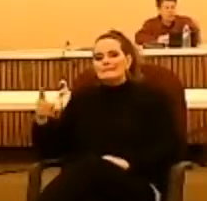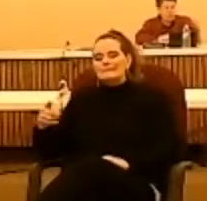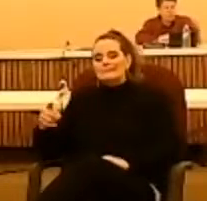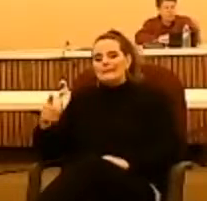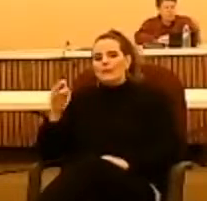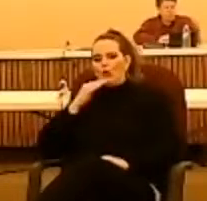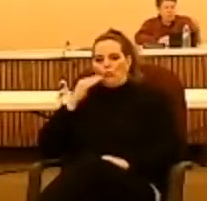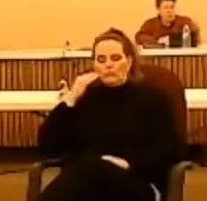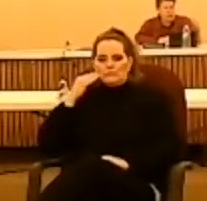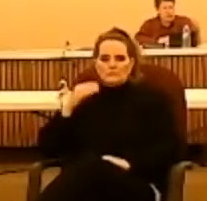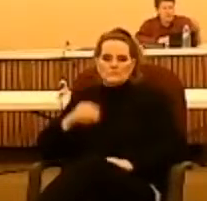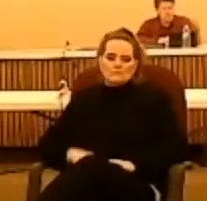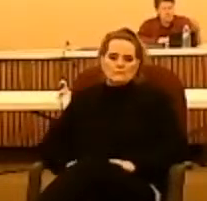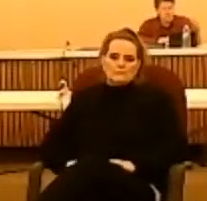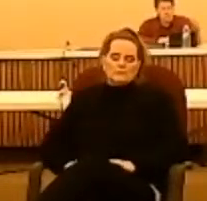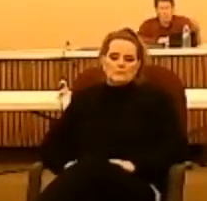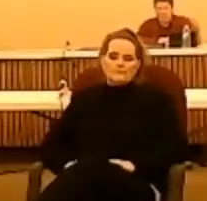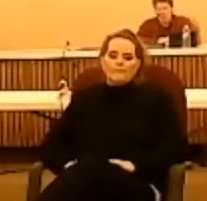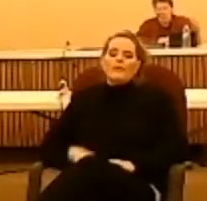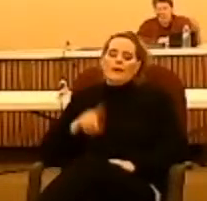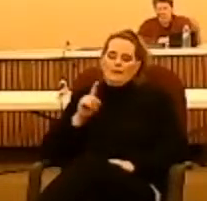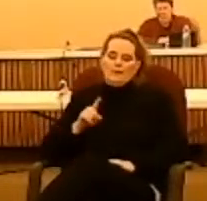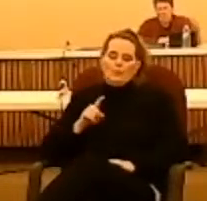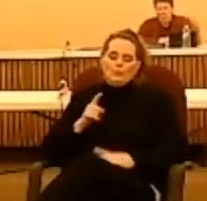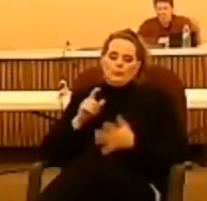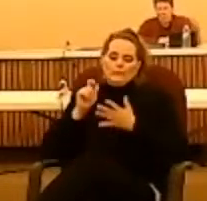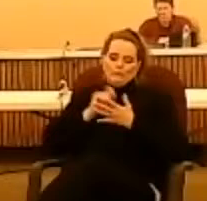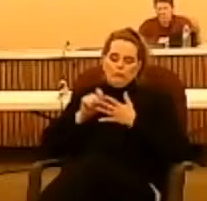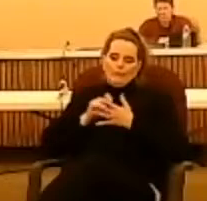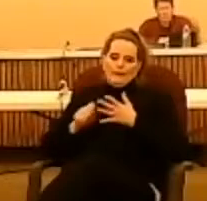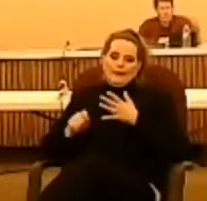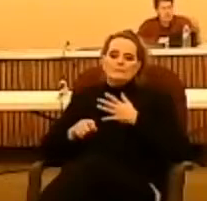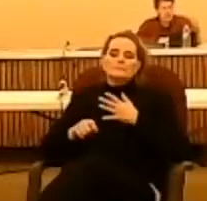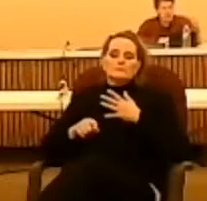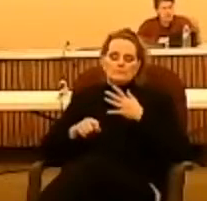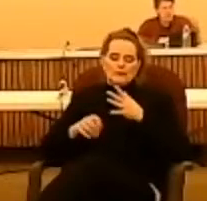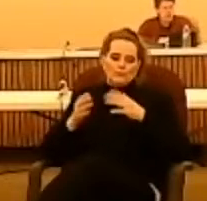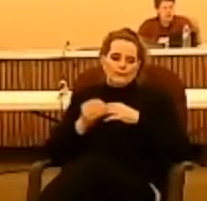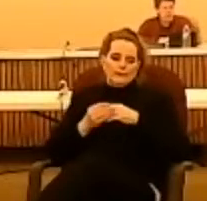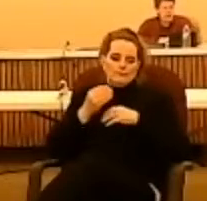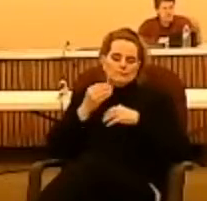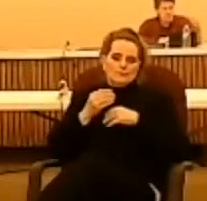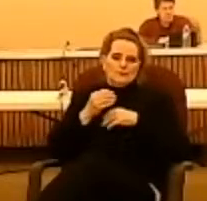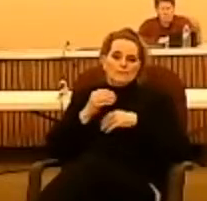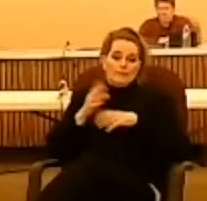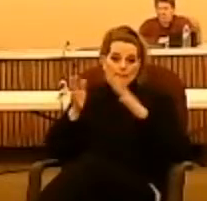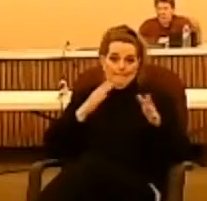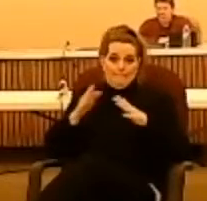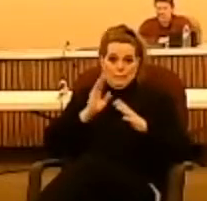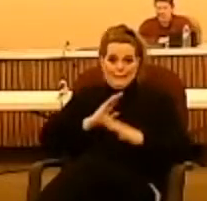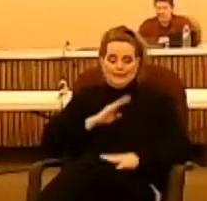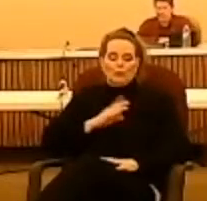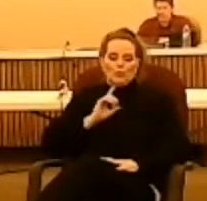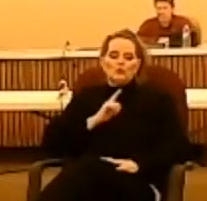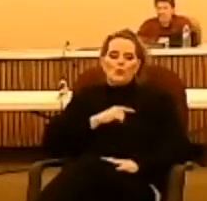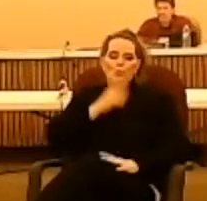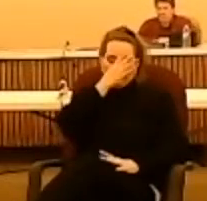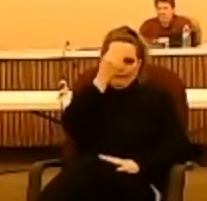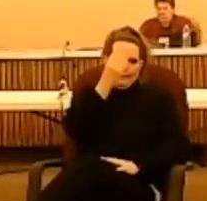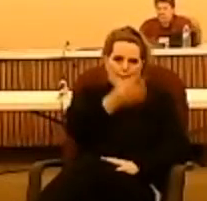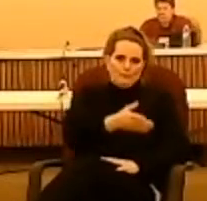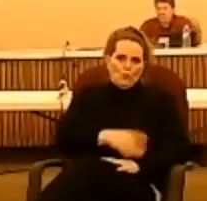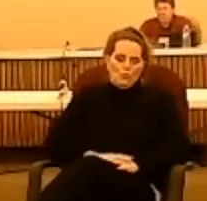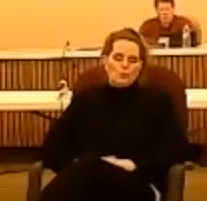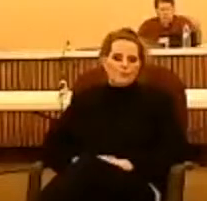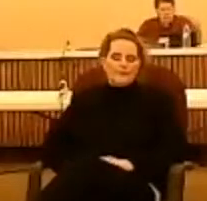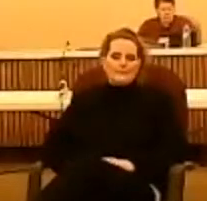that one will be noting in the resolution. We note that to the planning board, because ultimately it's a planning board who will put that together and make sure